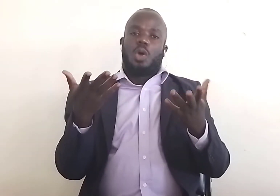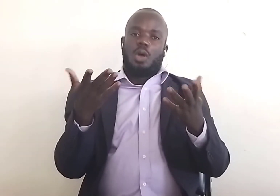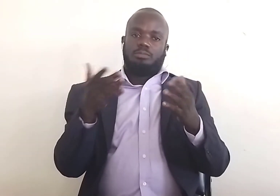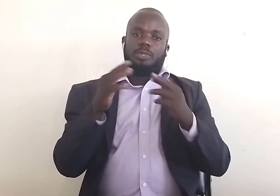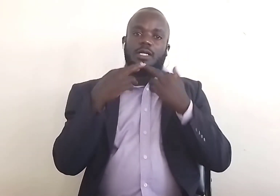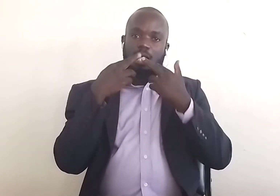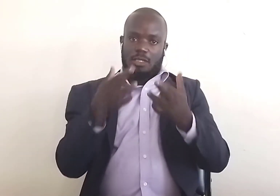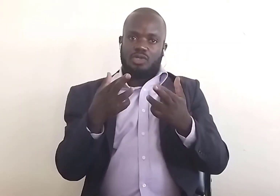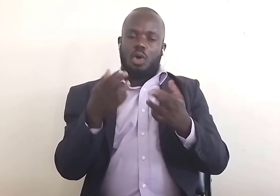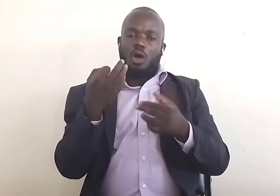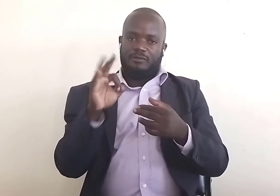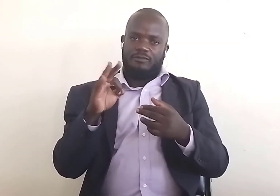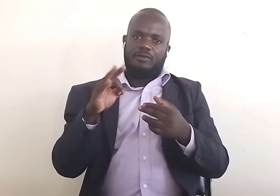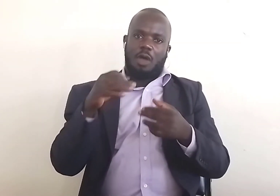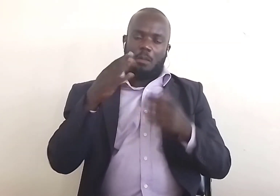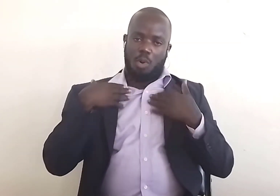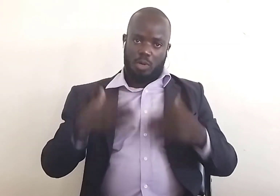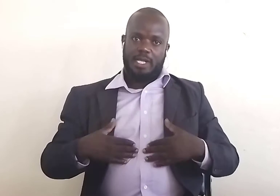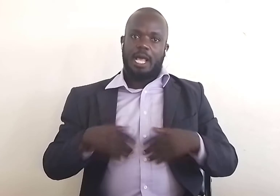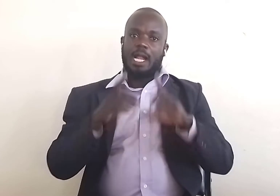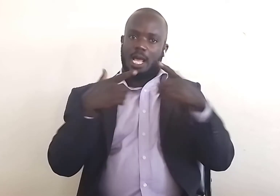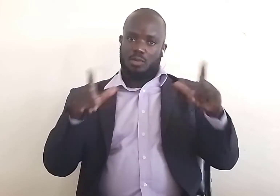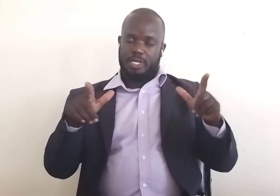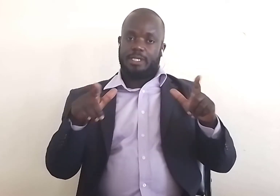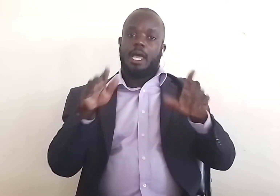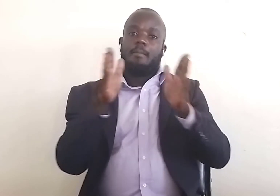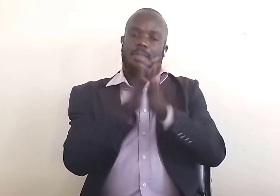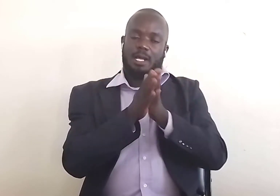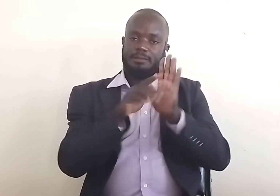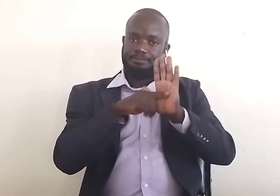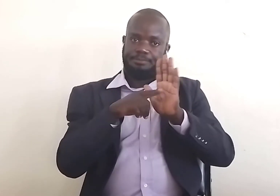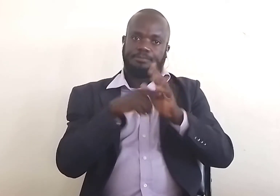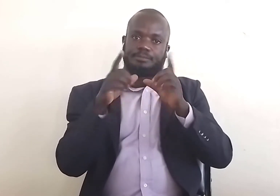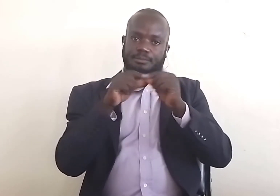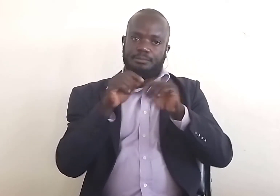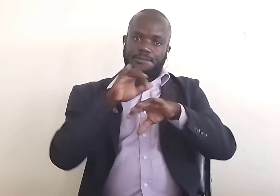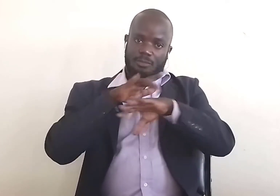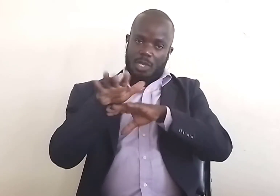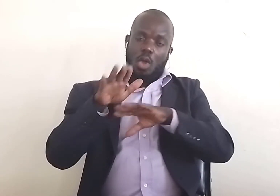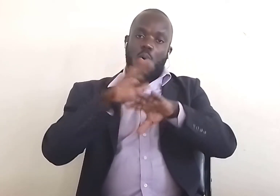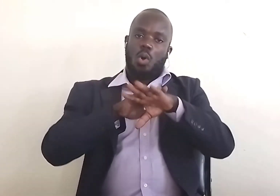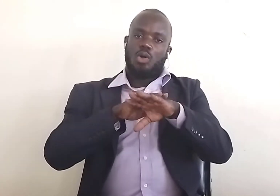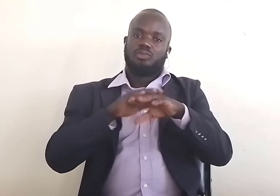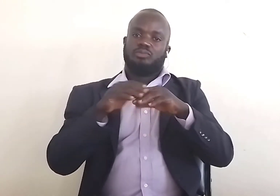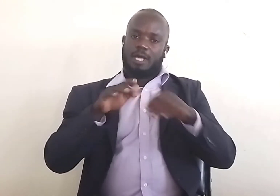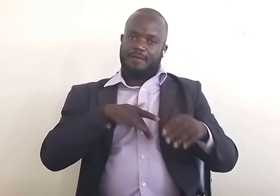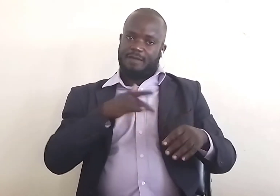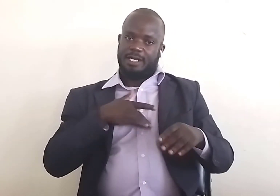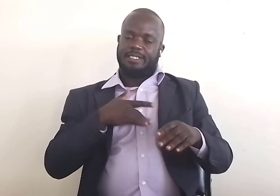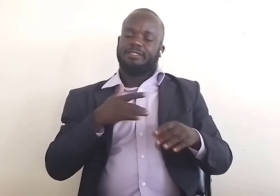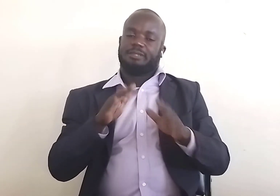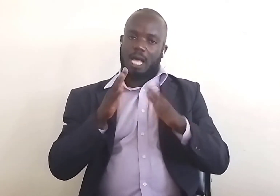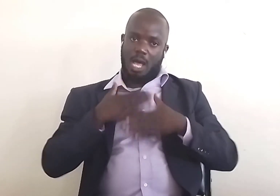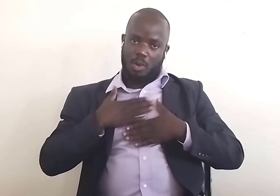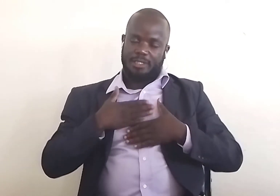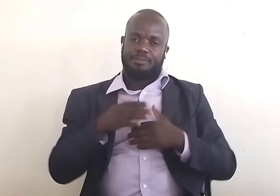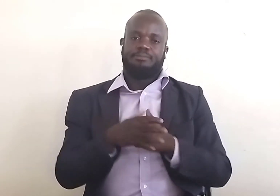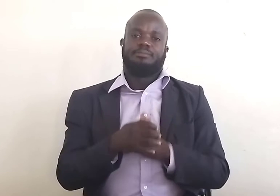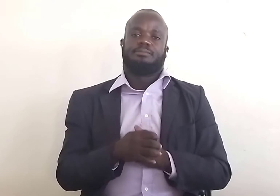of unattractive body language and the negative messages we send based upon our uncontrolled feelings and emotions. If you